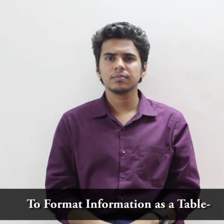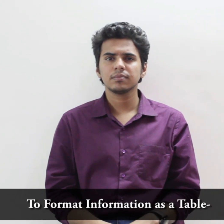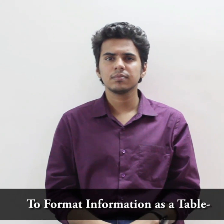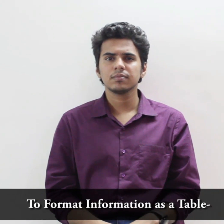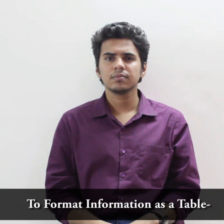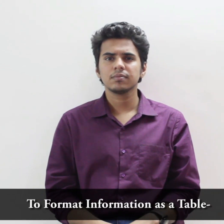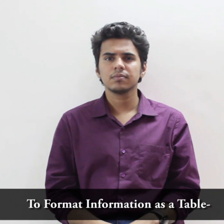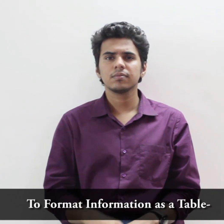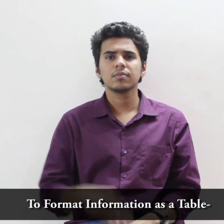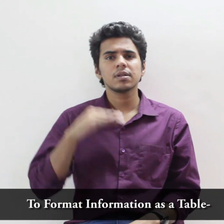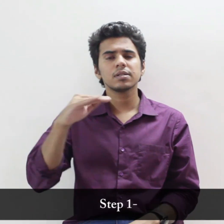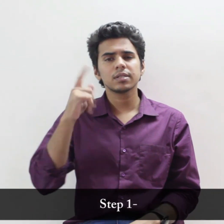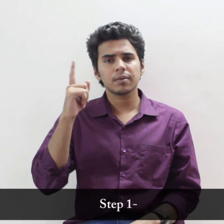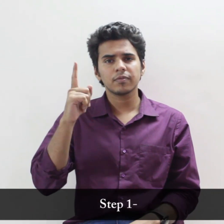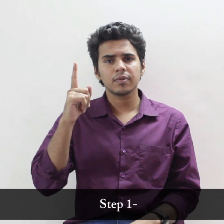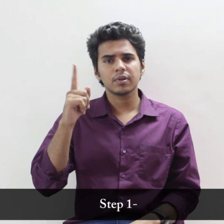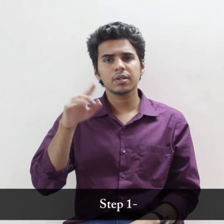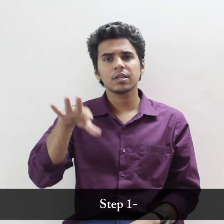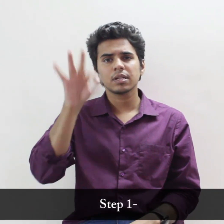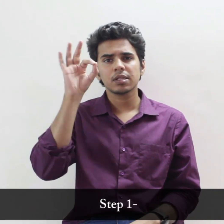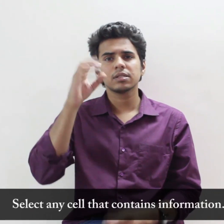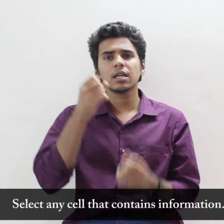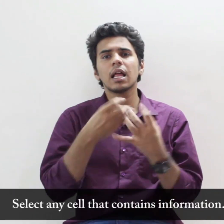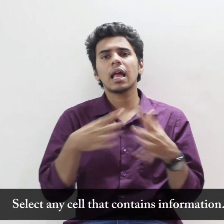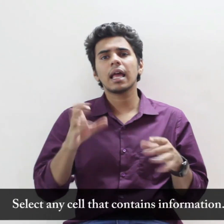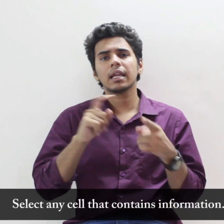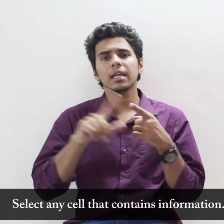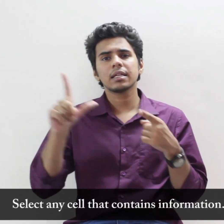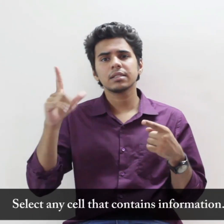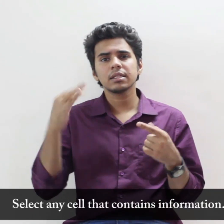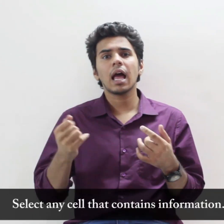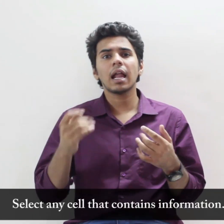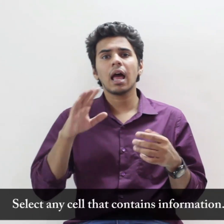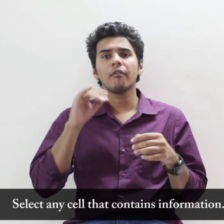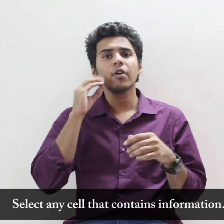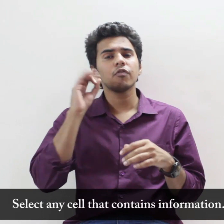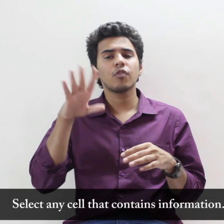Step 1. Select any cell that contains information.